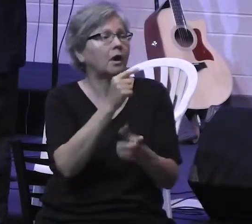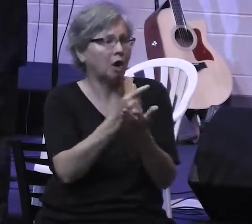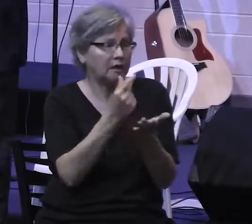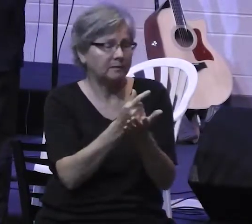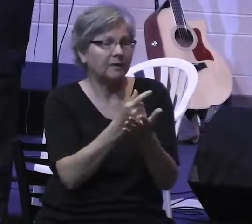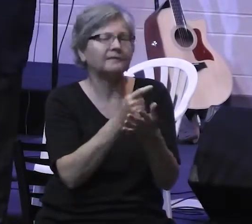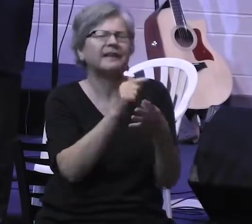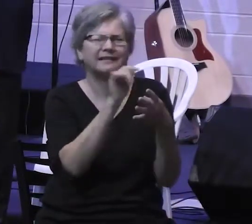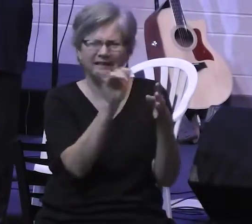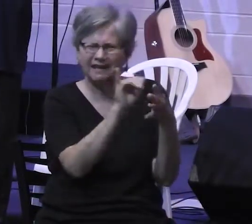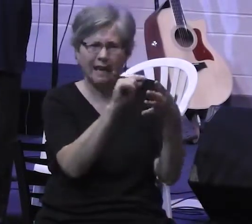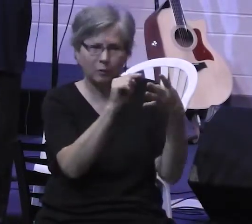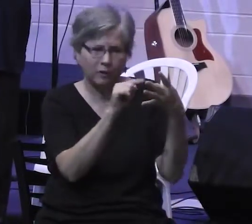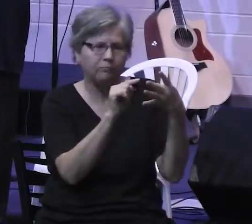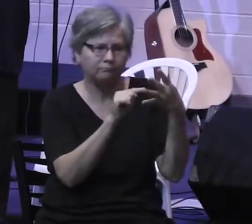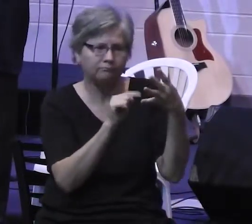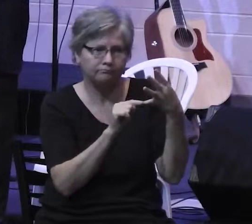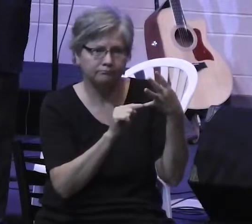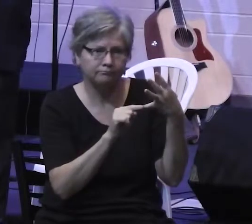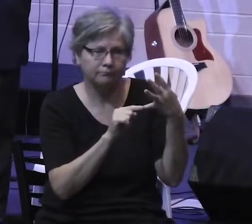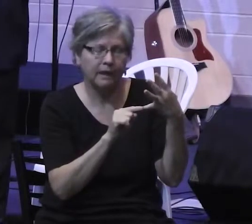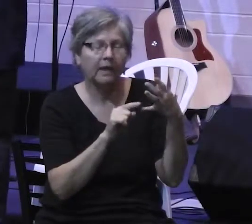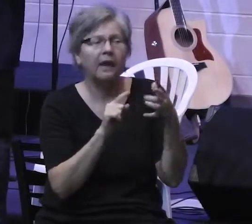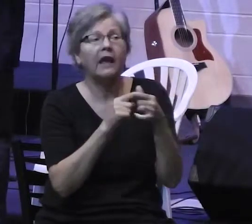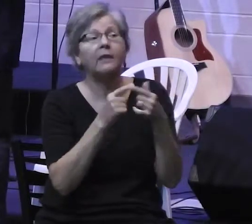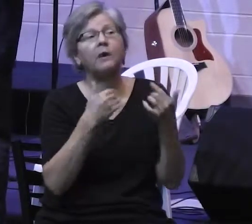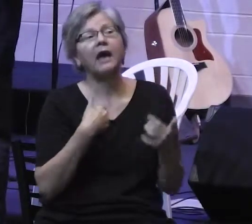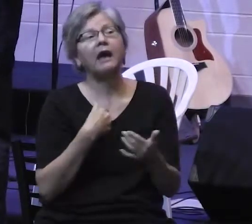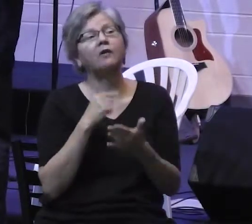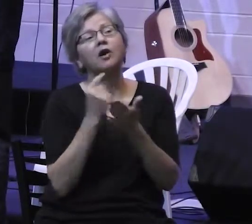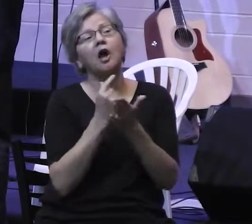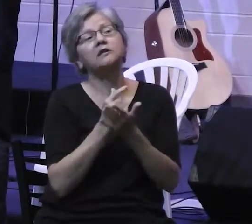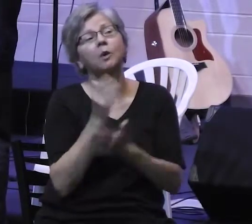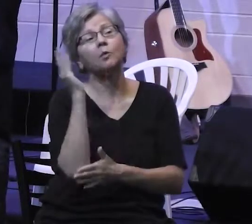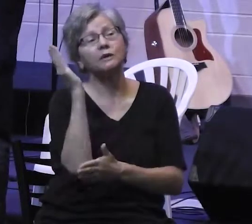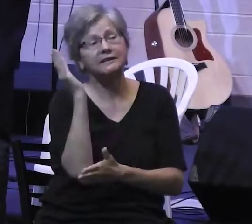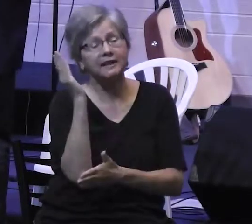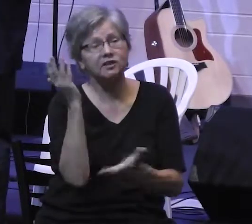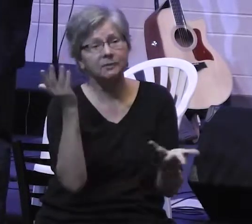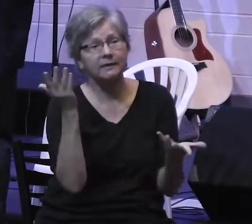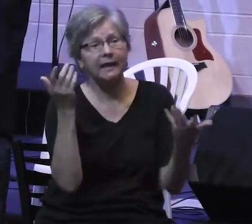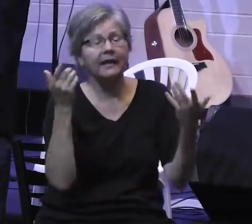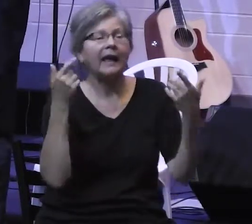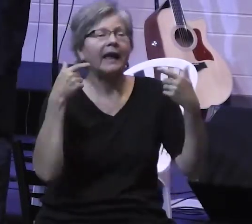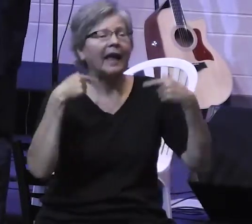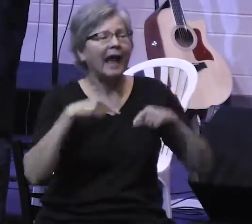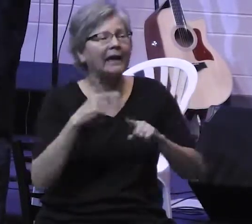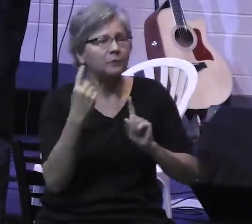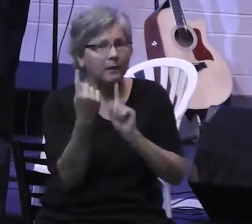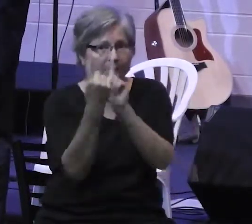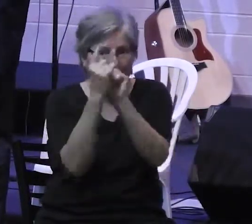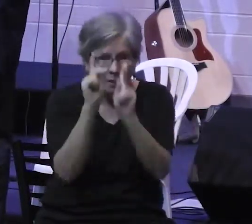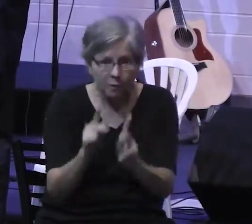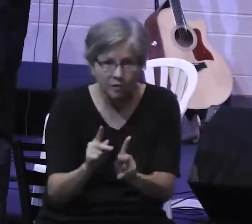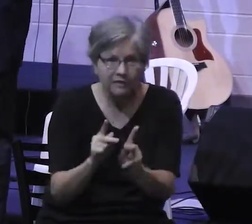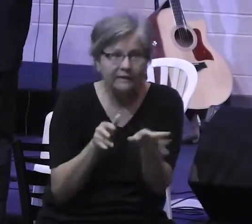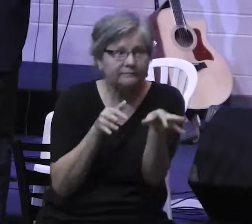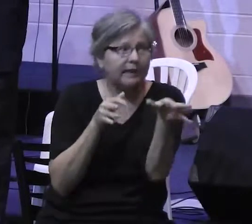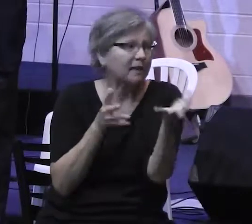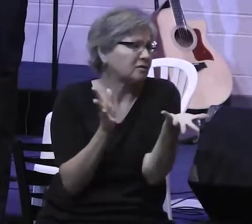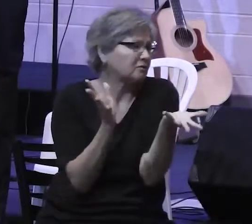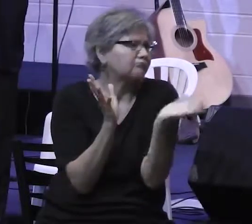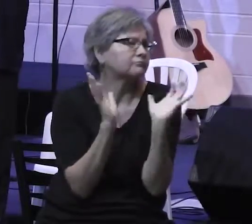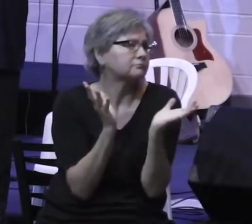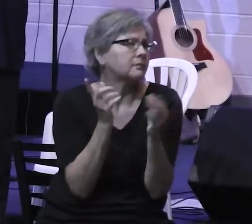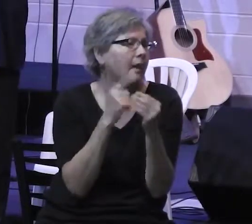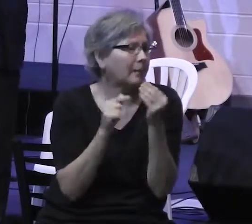then we have this idea of gospel presentation. So what do we say when we're talking to people about the gospel? And that's kind